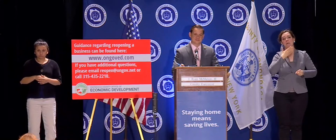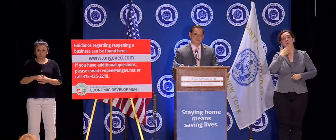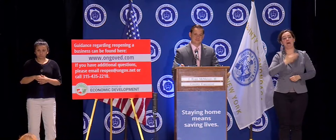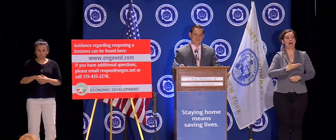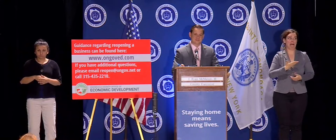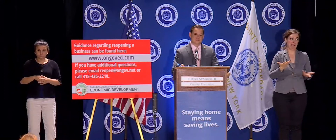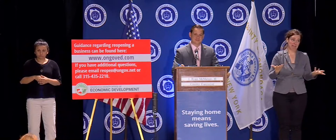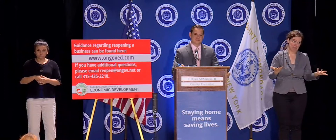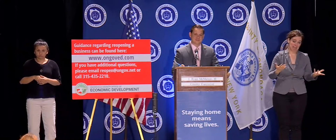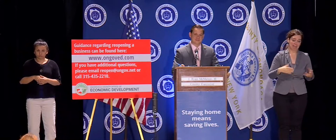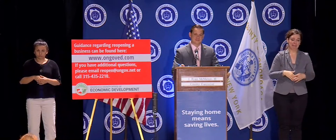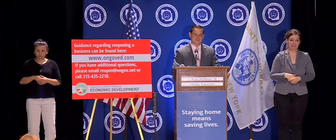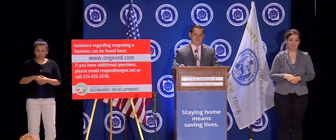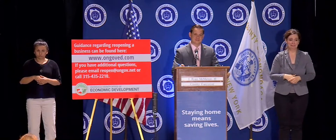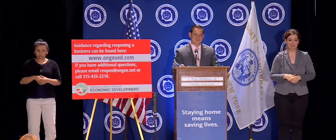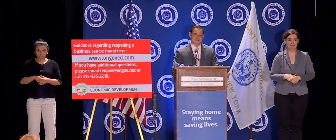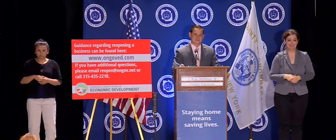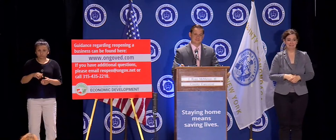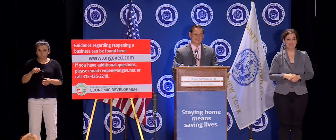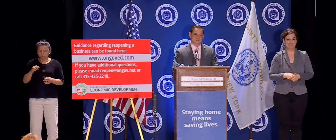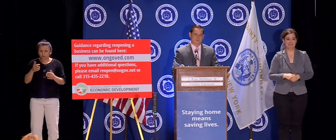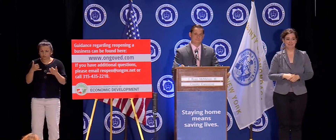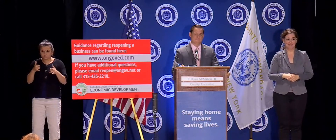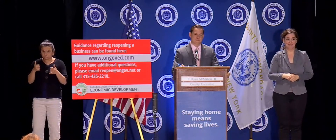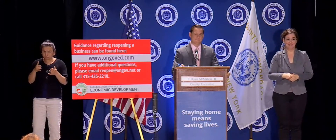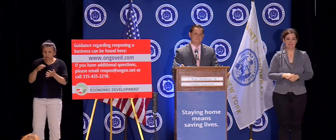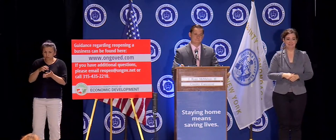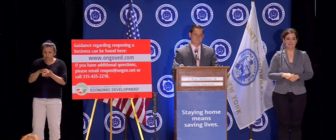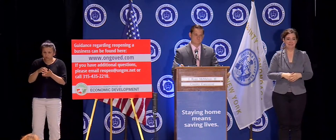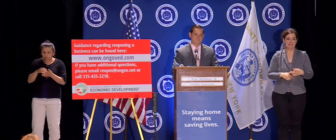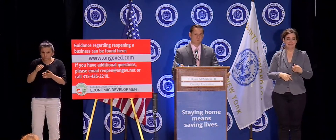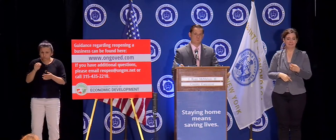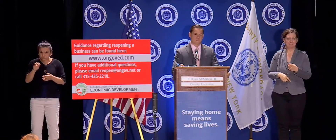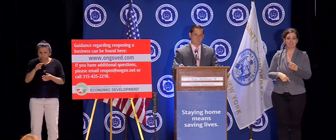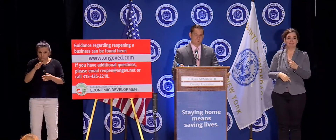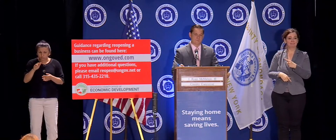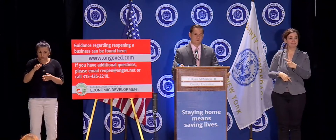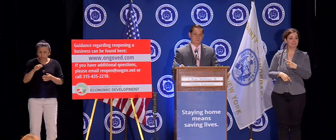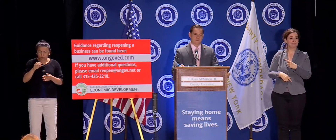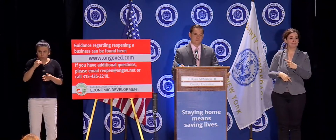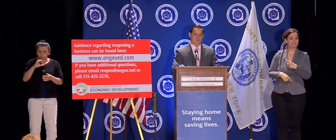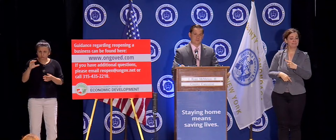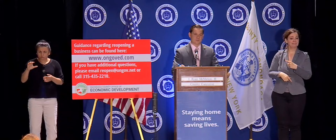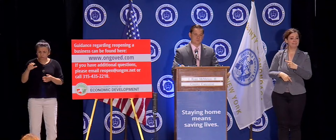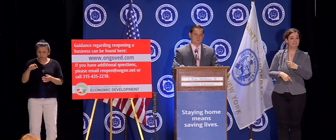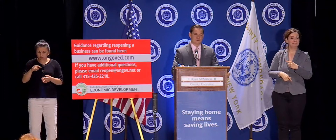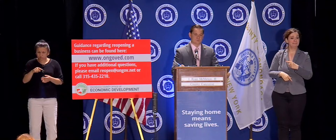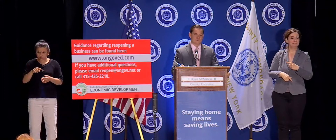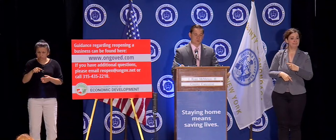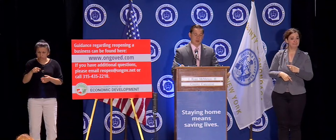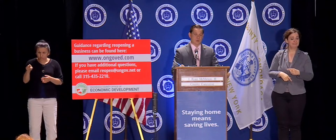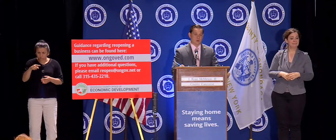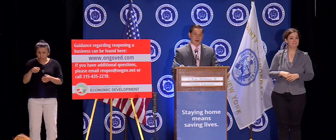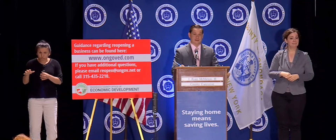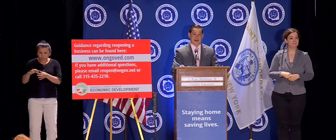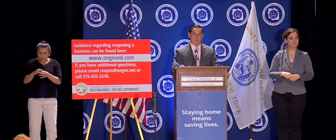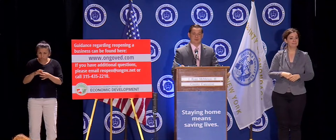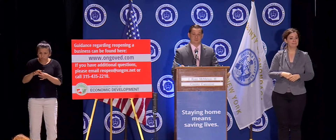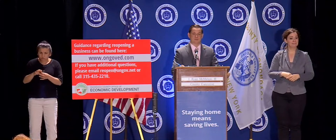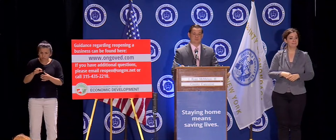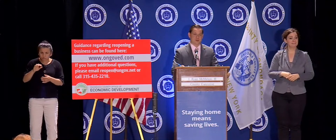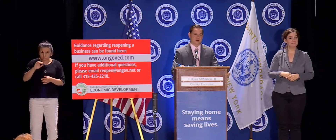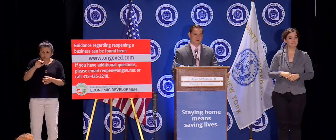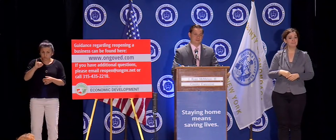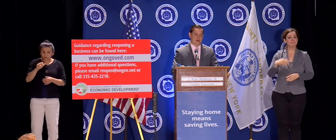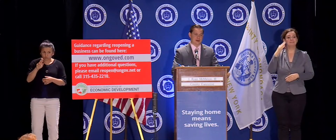OCC or the TBT, the basketball tournament group, about their plans for July. I really want it to